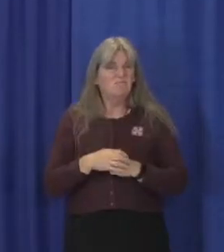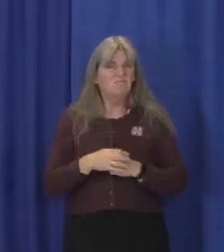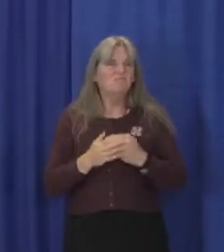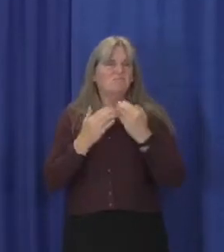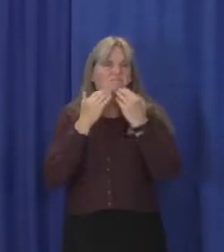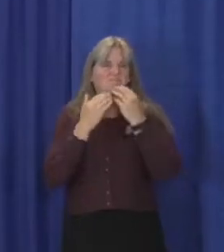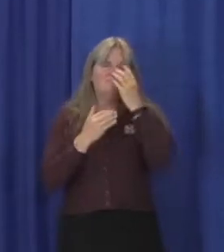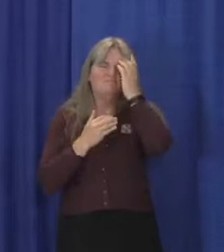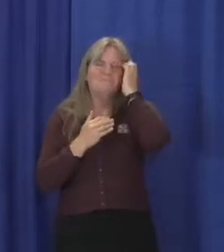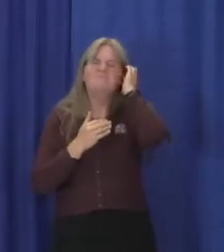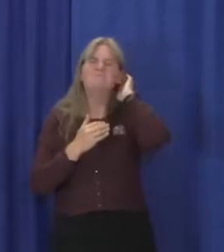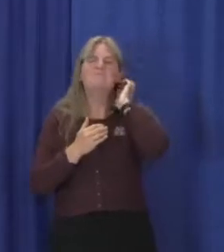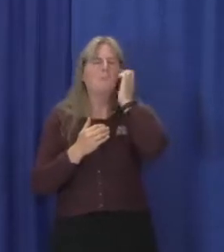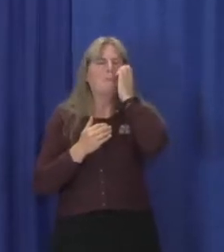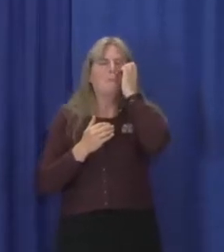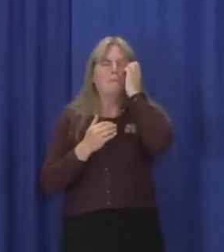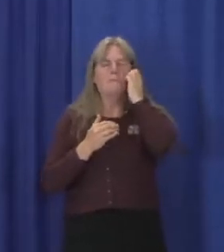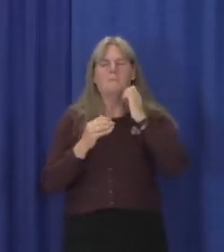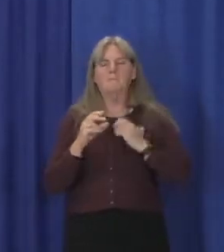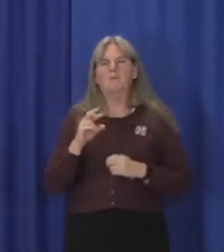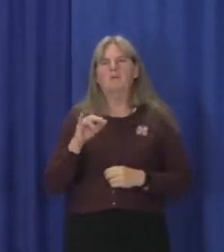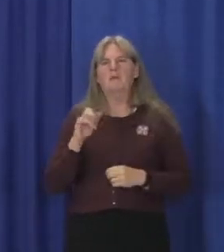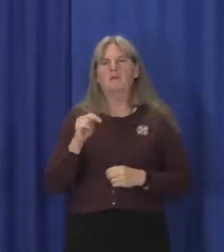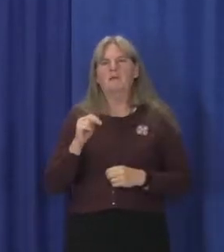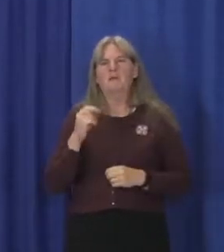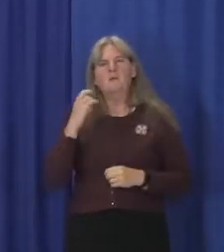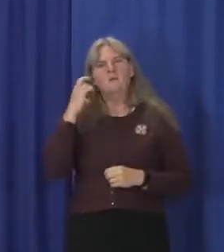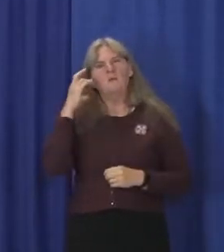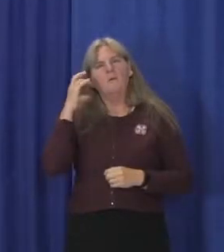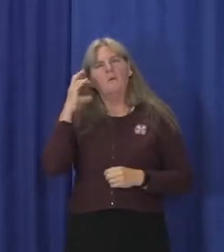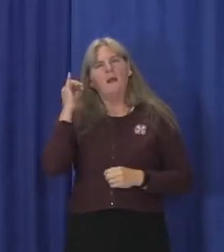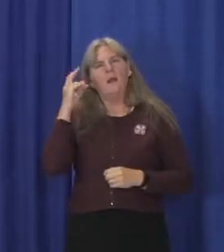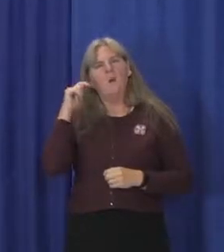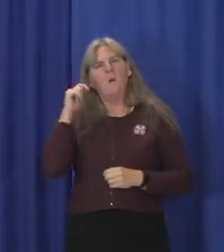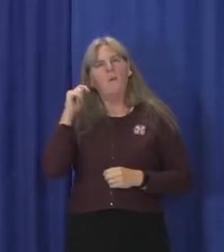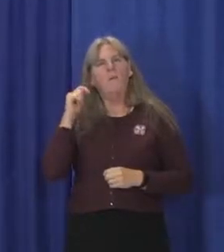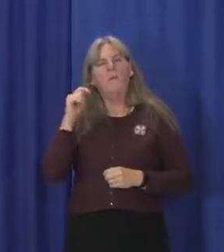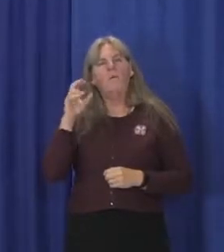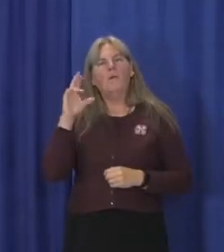you. We'll now move to Lauriane at Radio Canada.